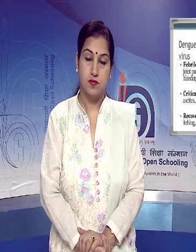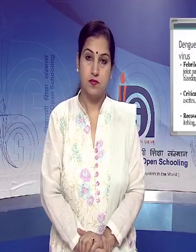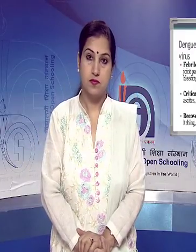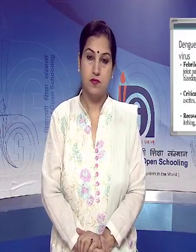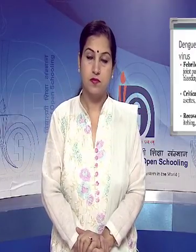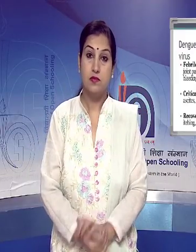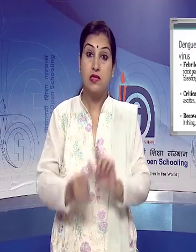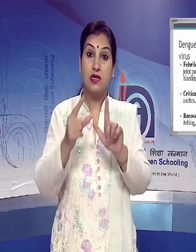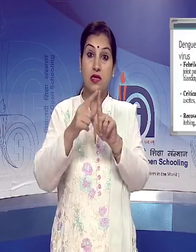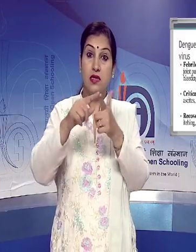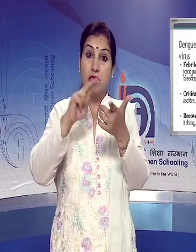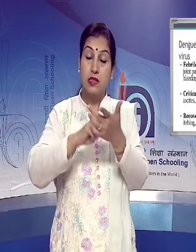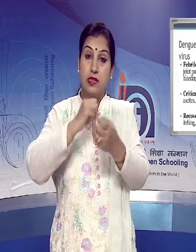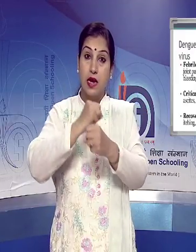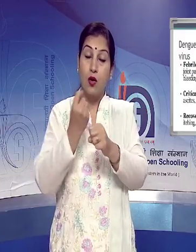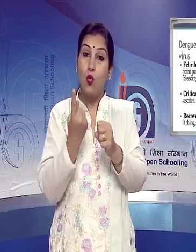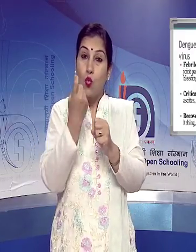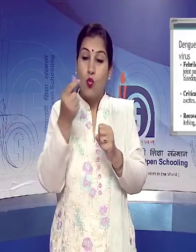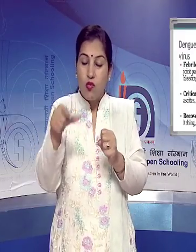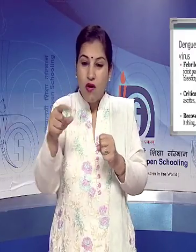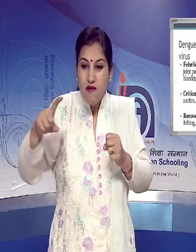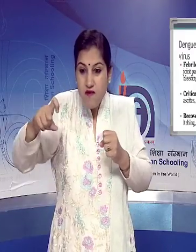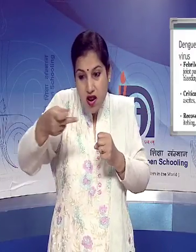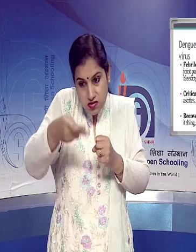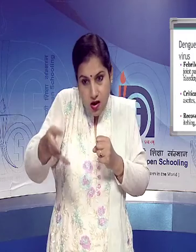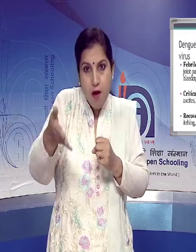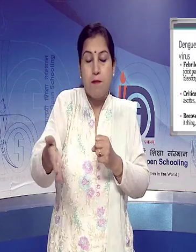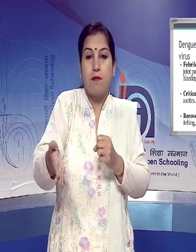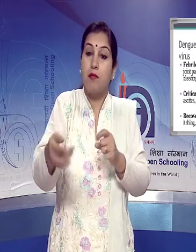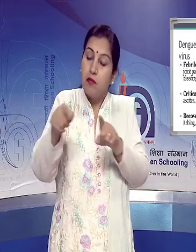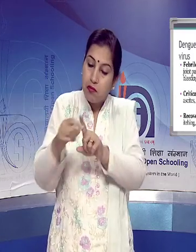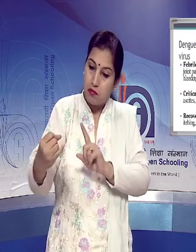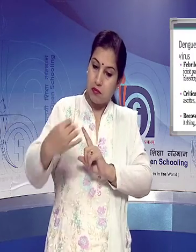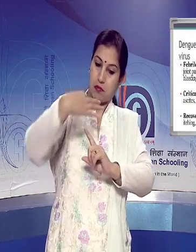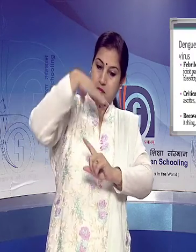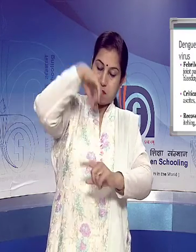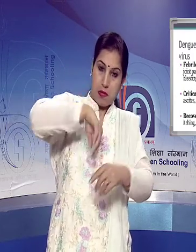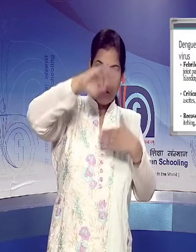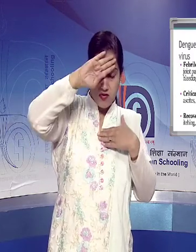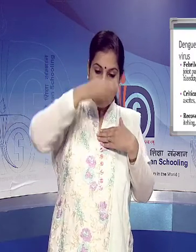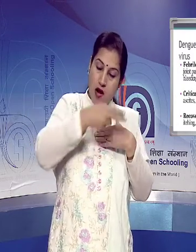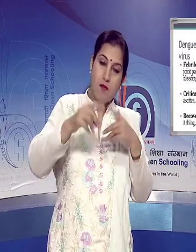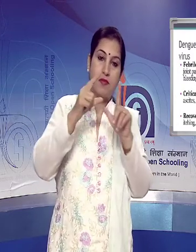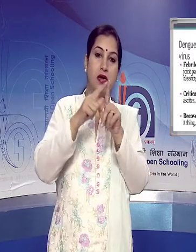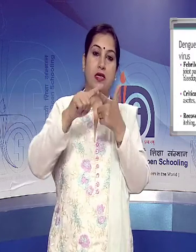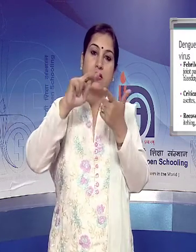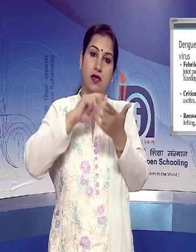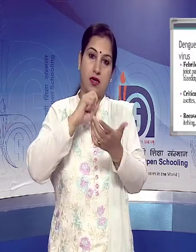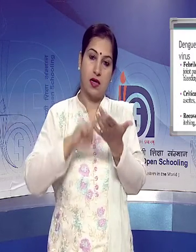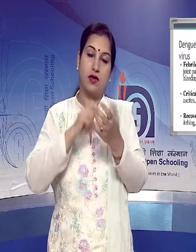Dengue is the name of a virus. That is why this fever is known